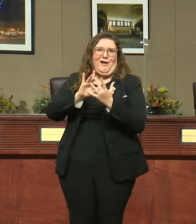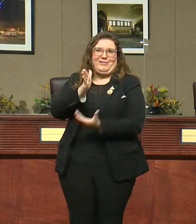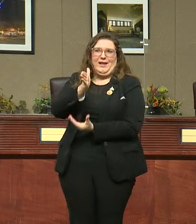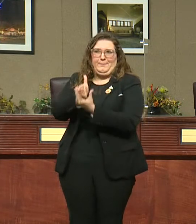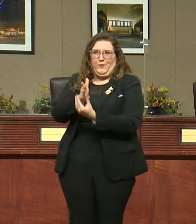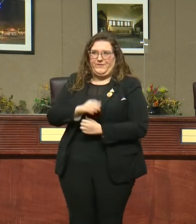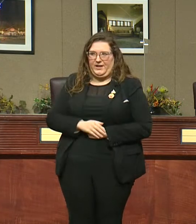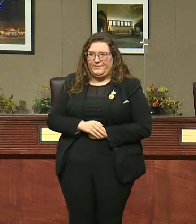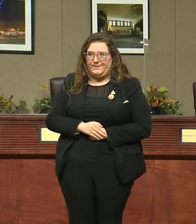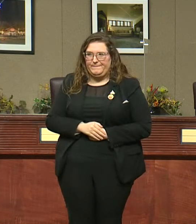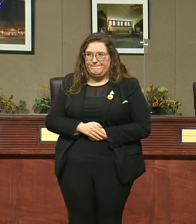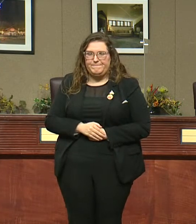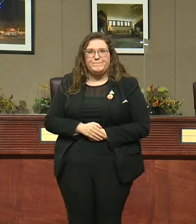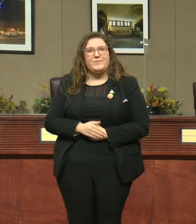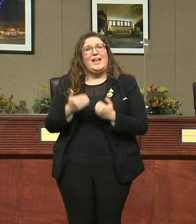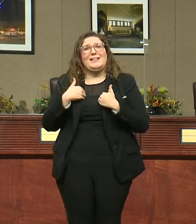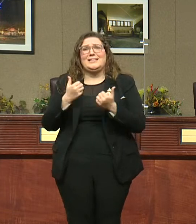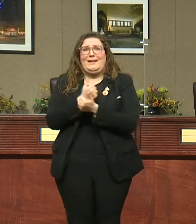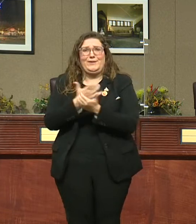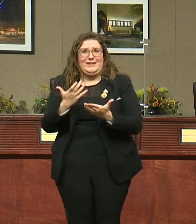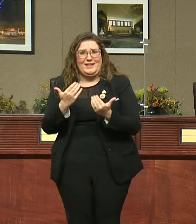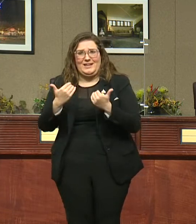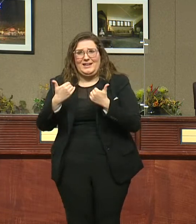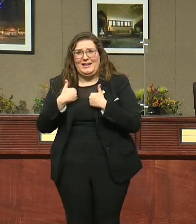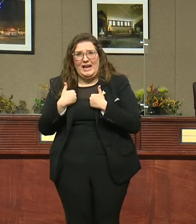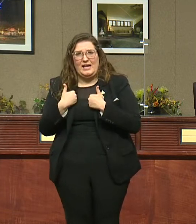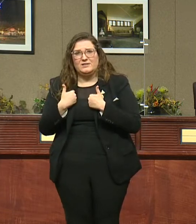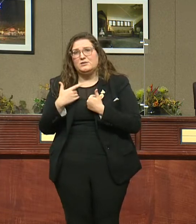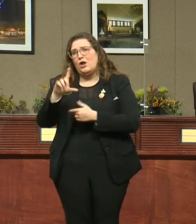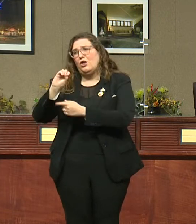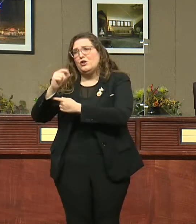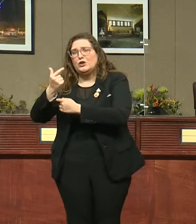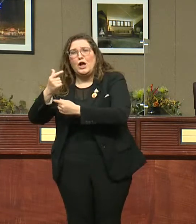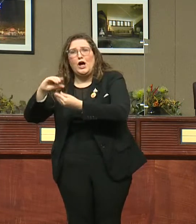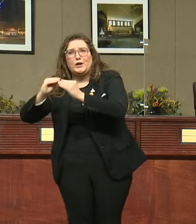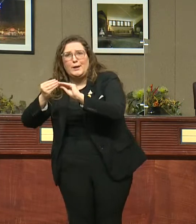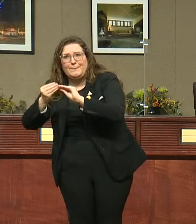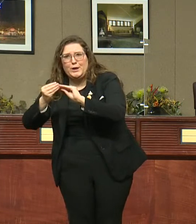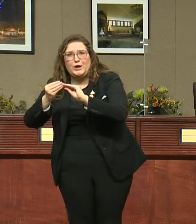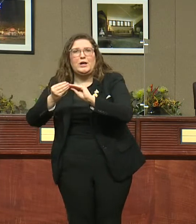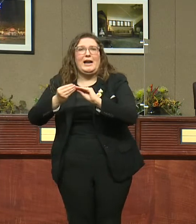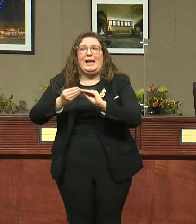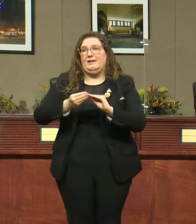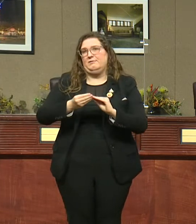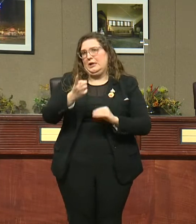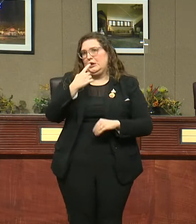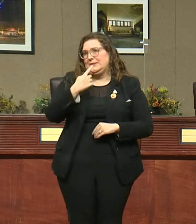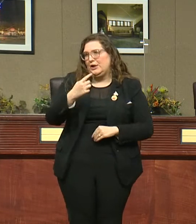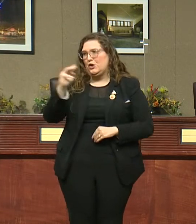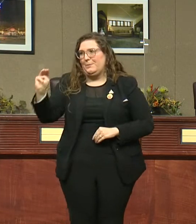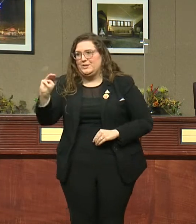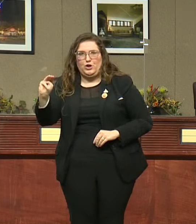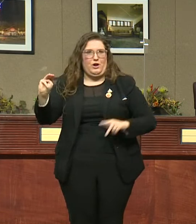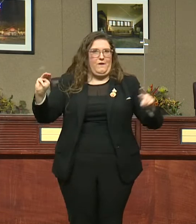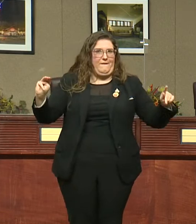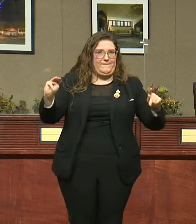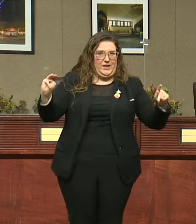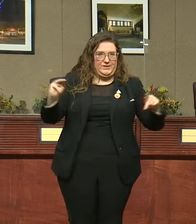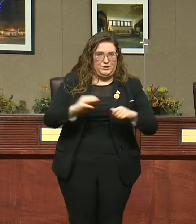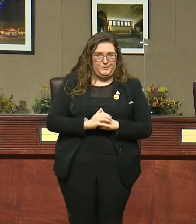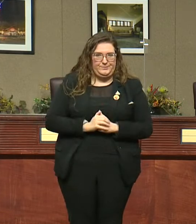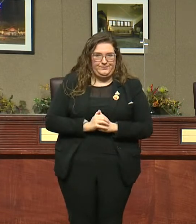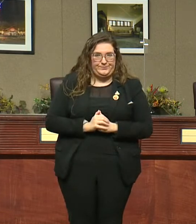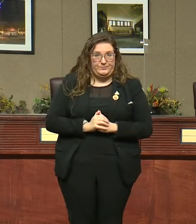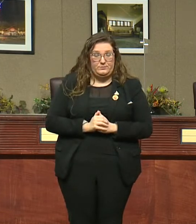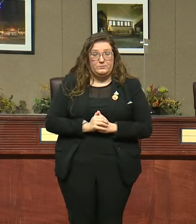It has everything. It has the lot number and the dosage that you receive. When they scan you again, it will give a sticker